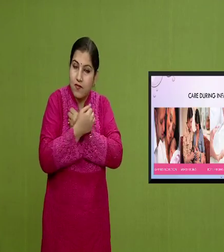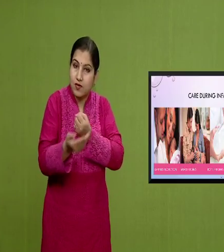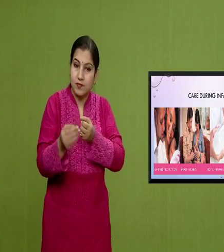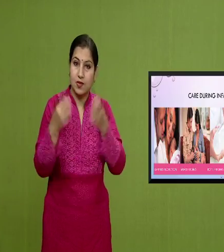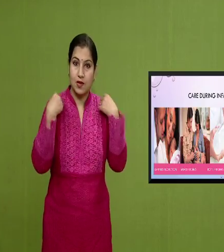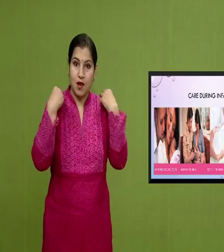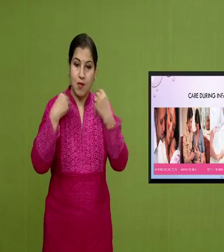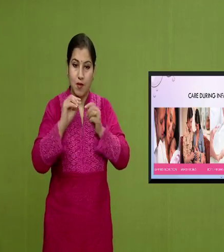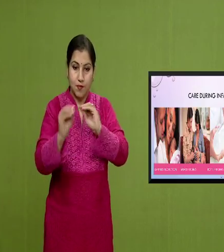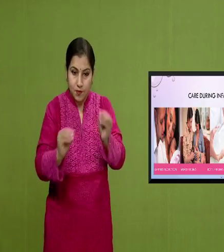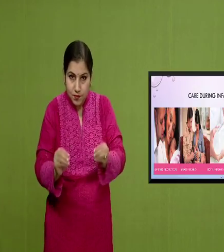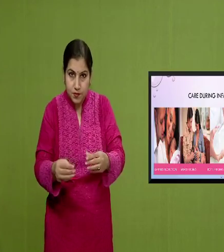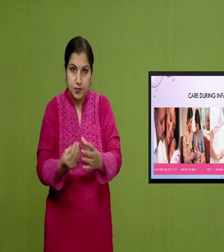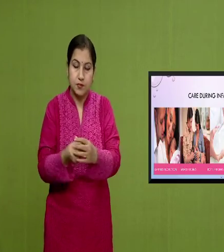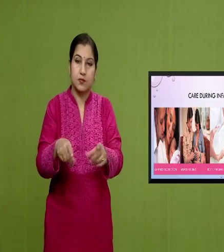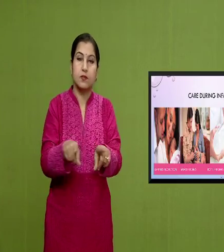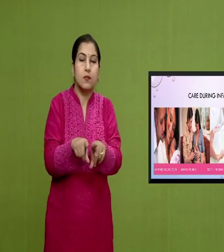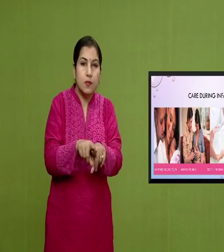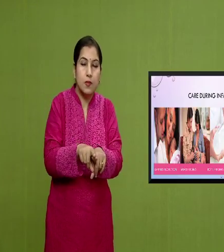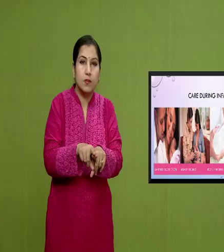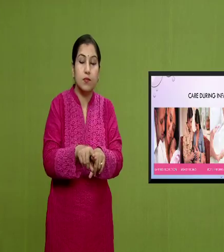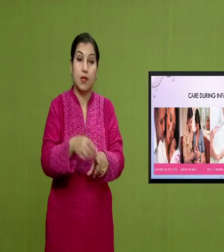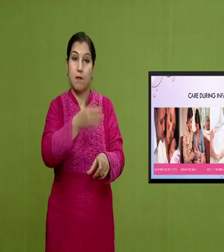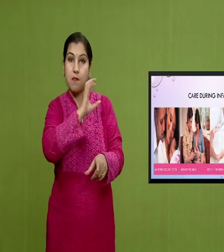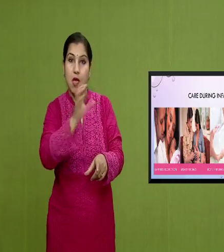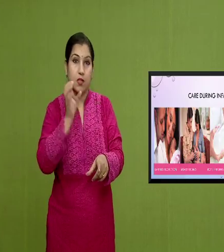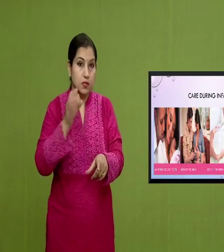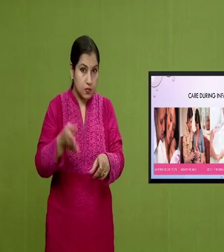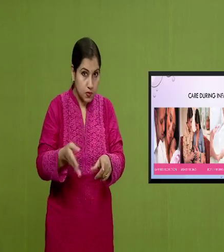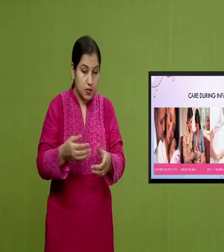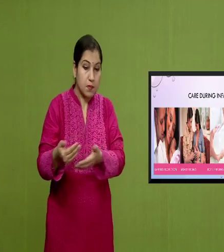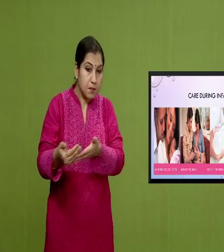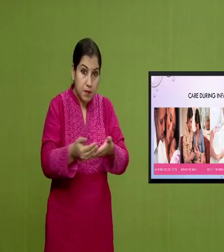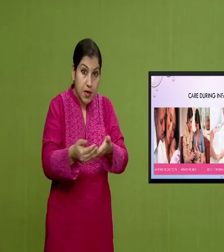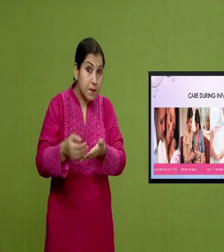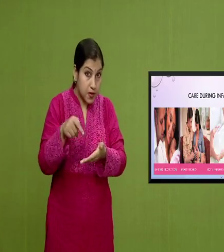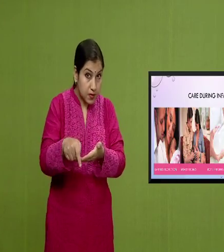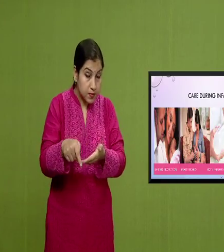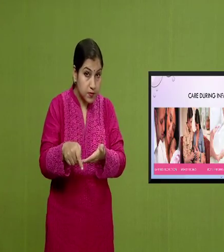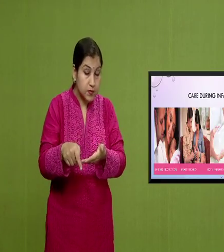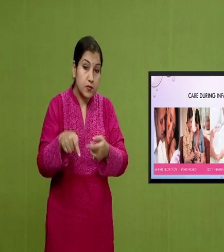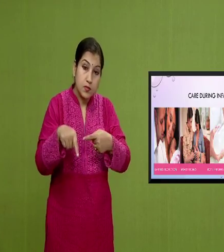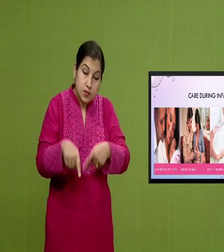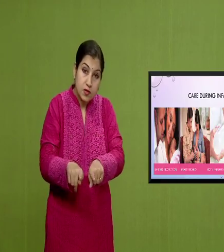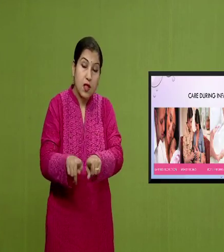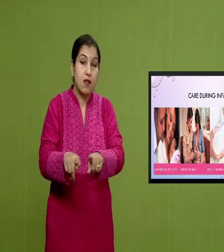clothing and bathing the baby are essential